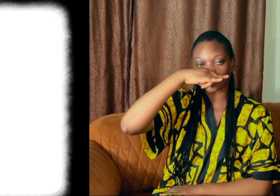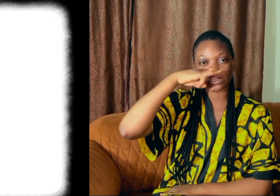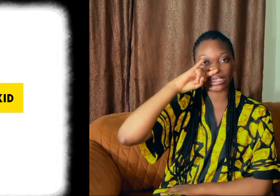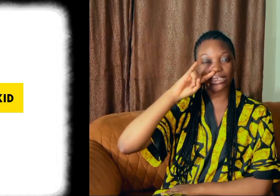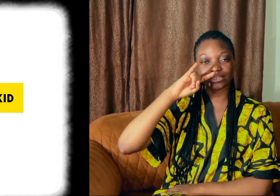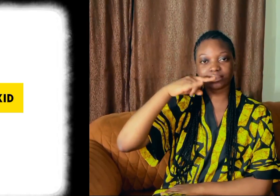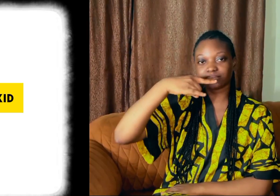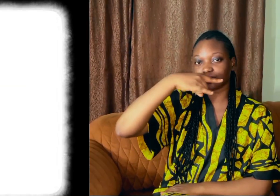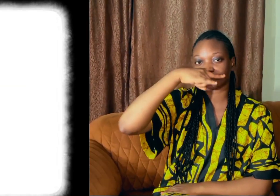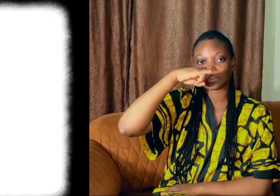kid,